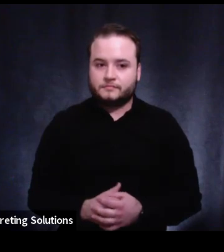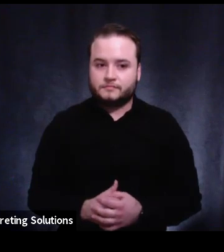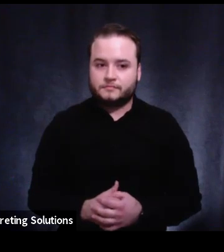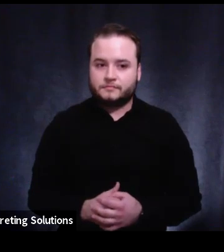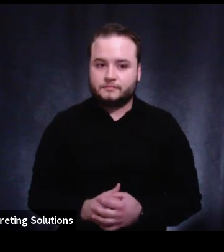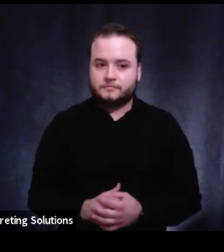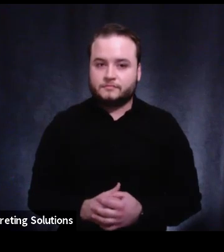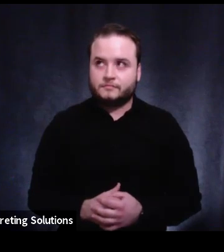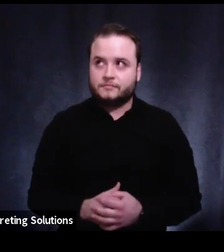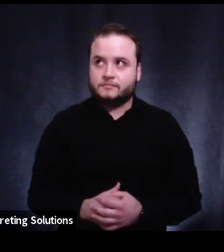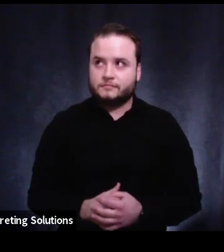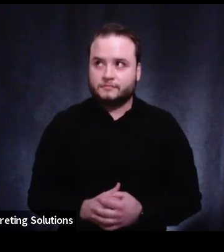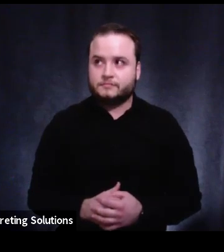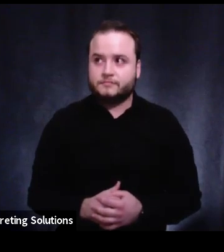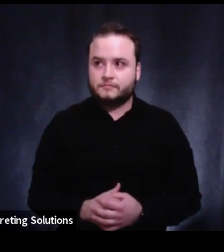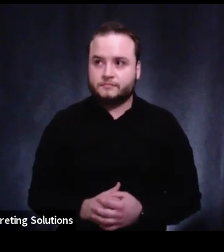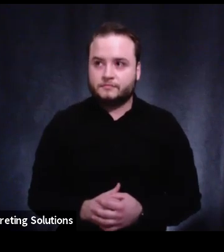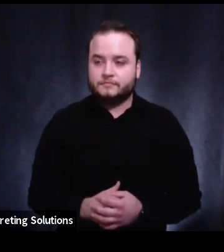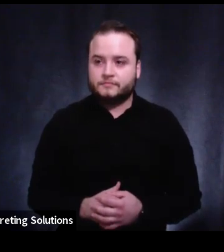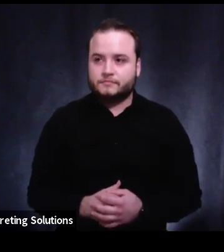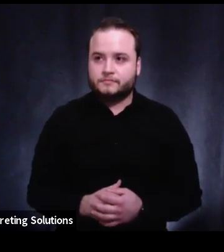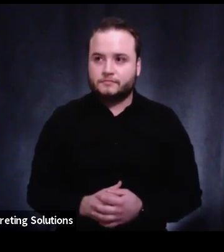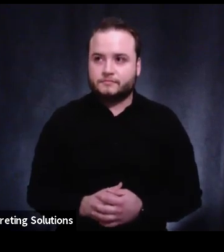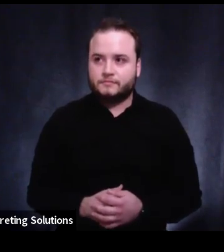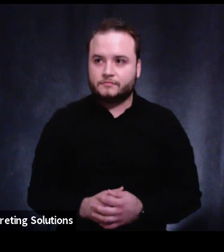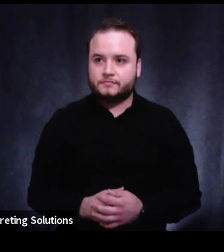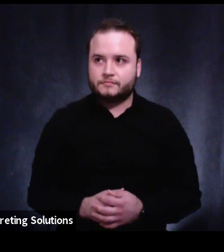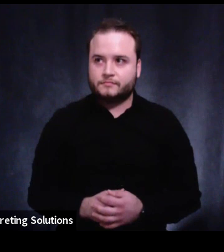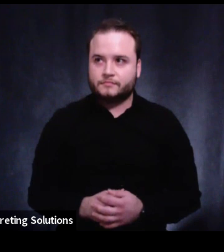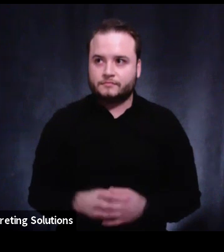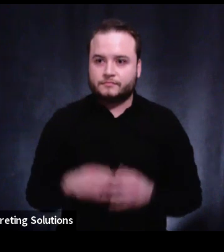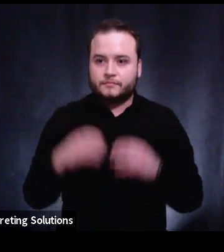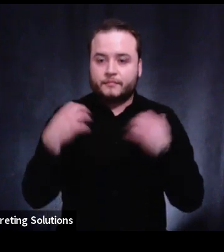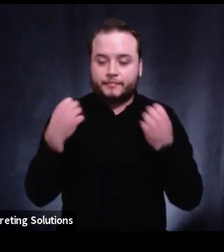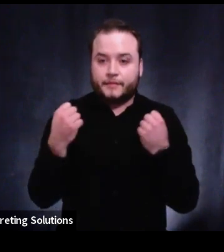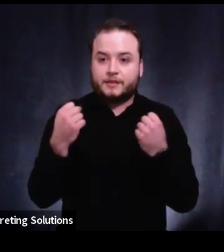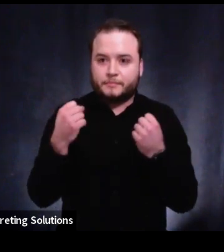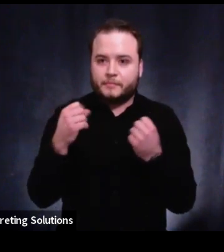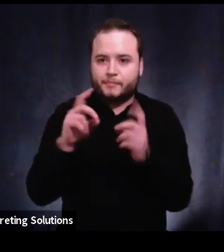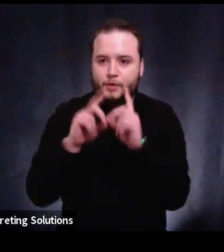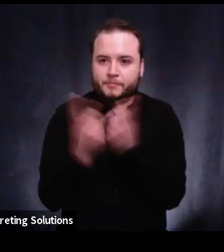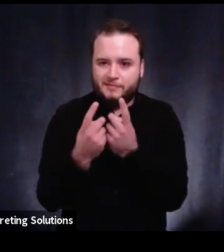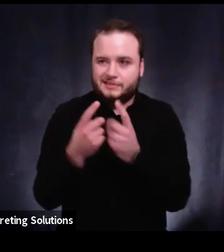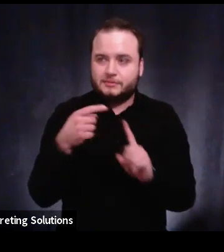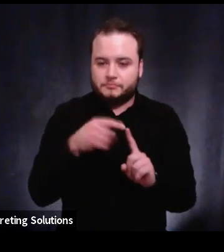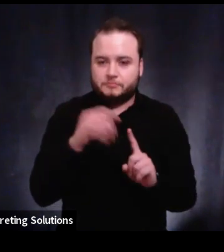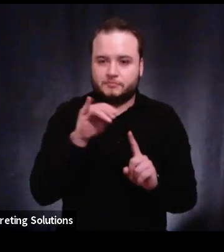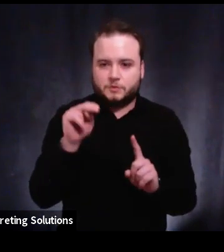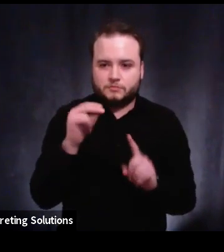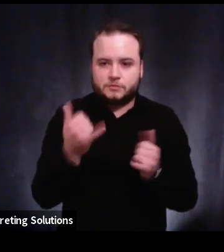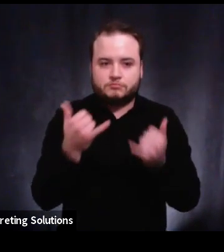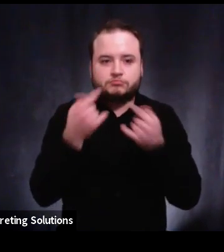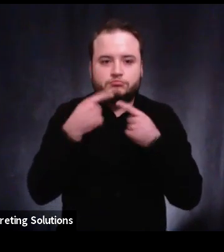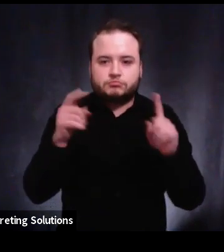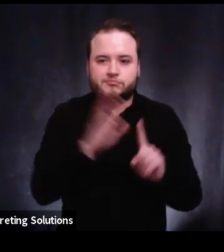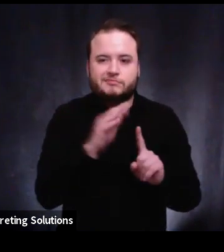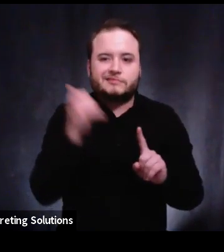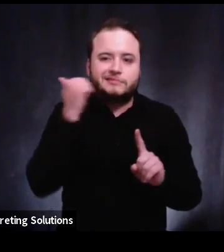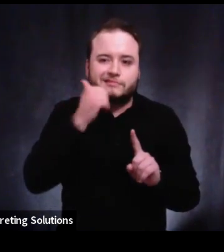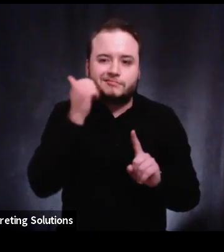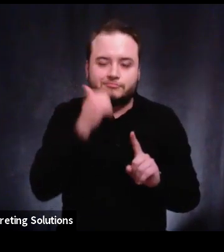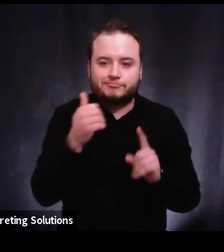we are breaking into programming for the Department of Health daily COVID-19 briefing. Let's listen in. If you require any further